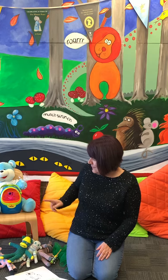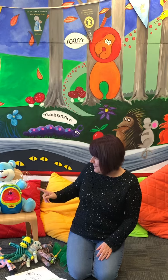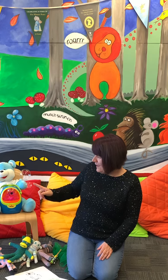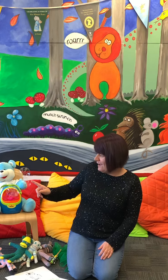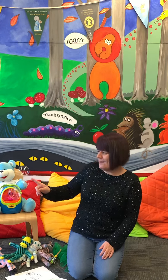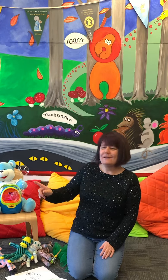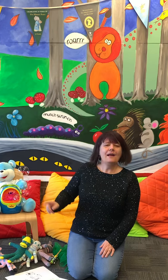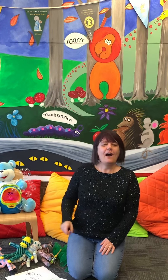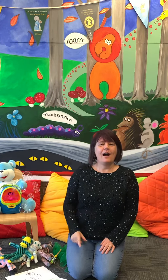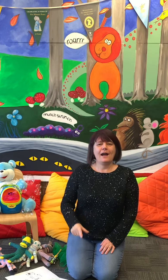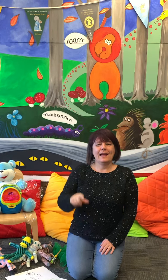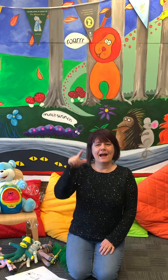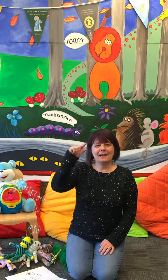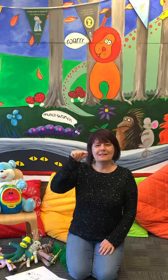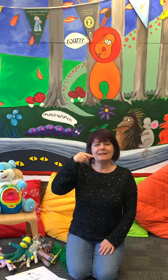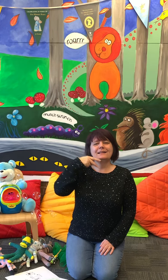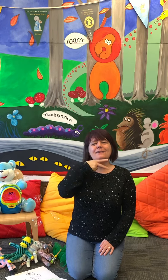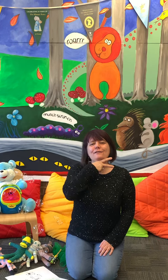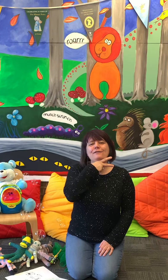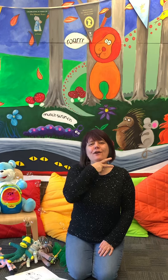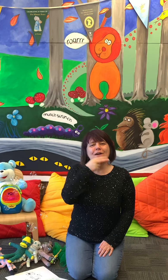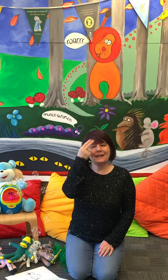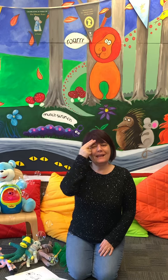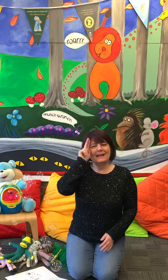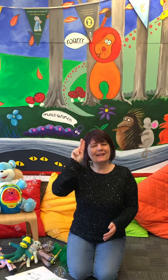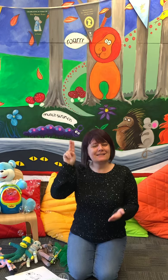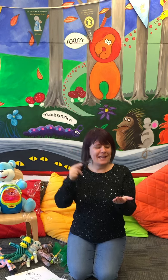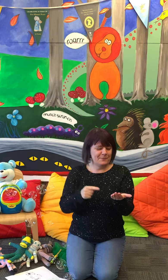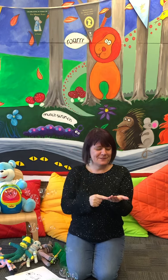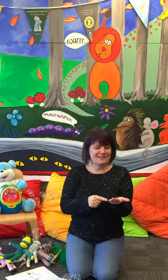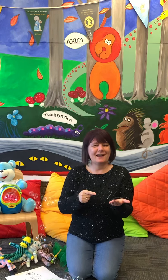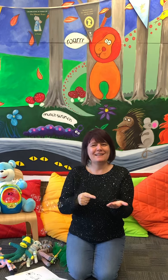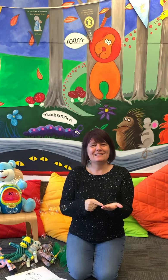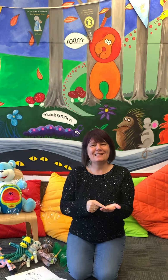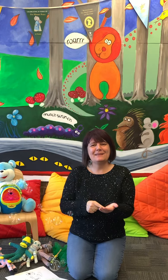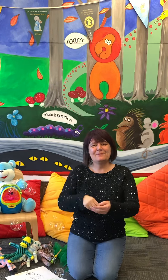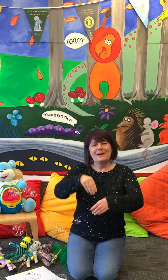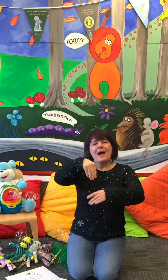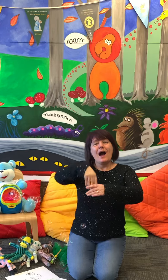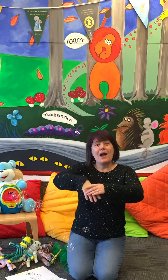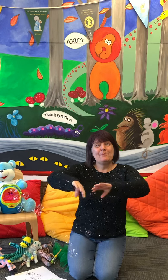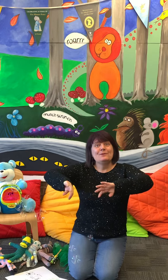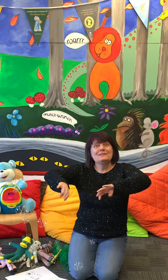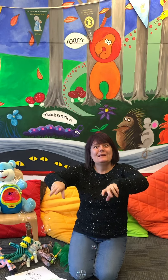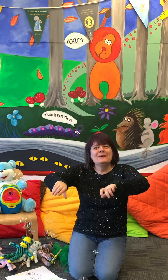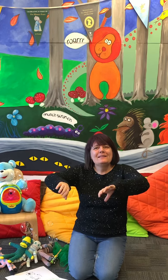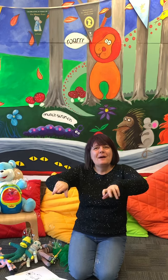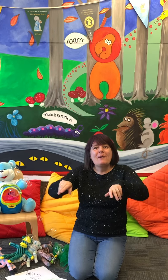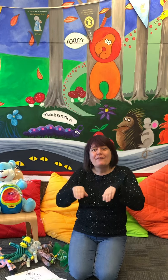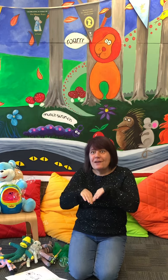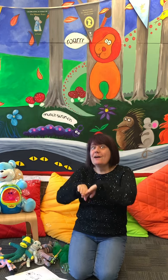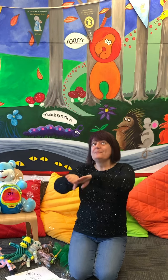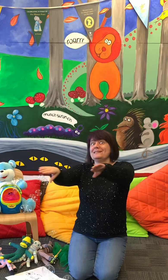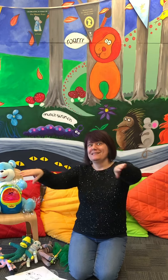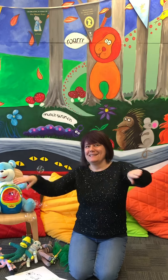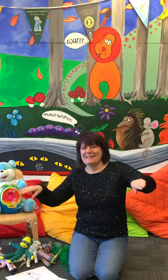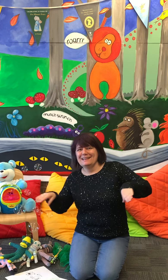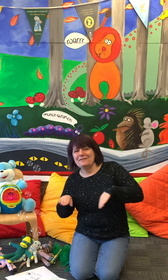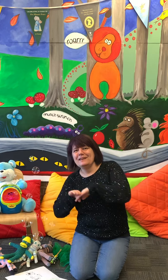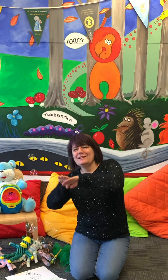here they are. I had a little froggy, his name was Tiny Tim. I put him in the bathtub to see if he could